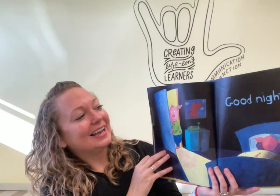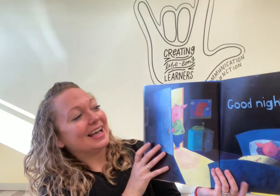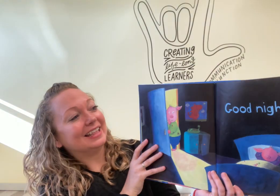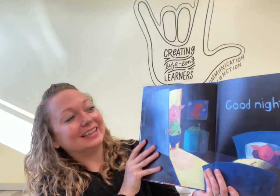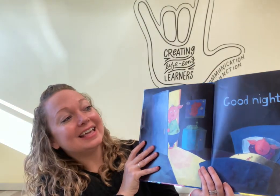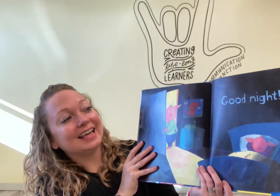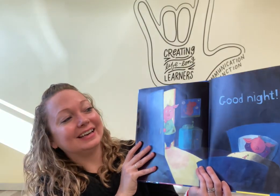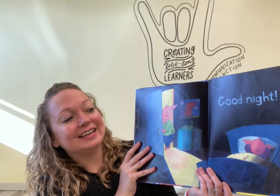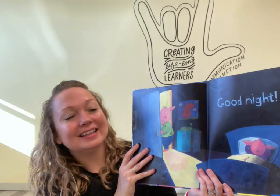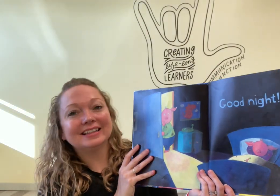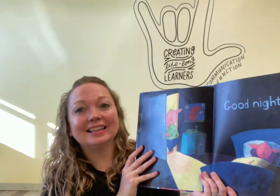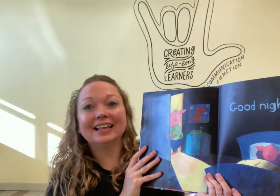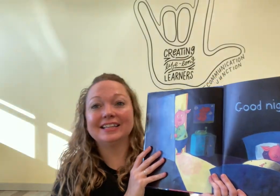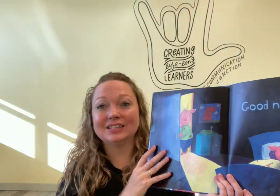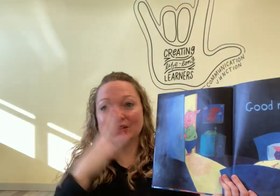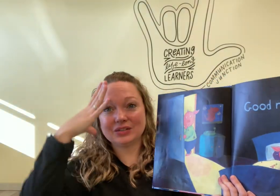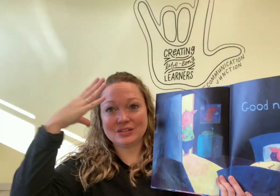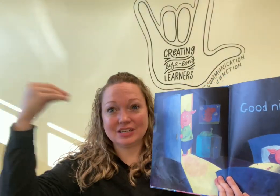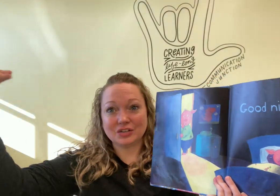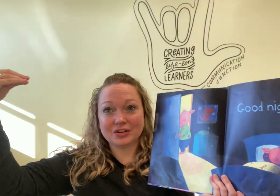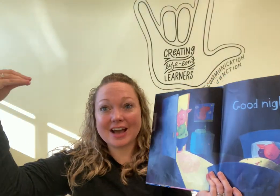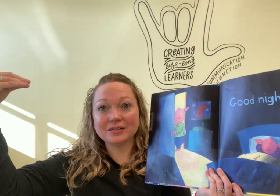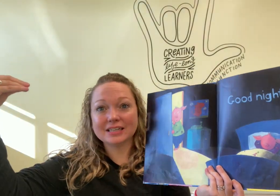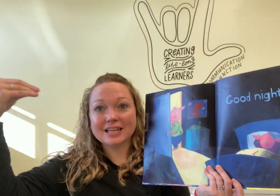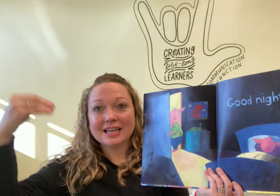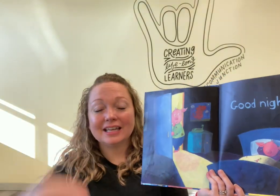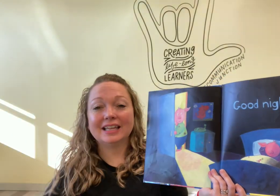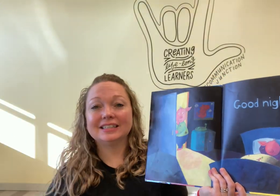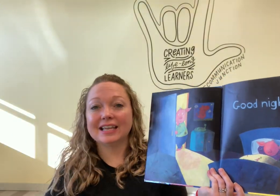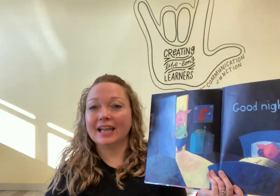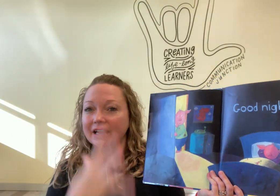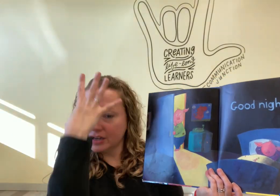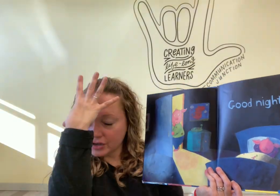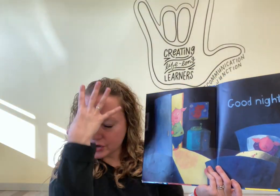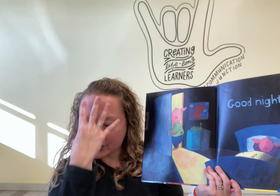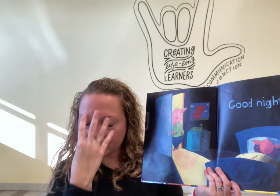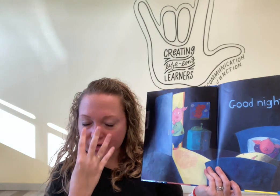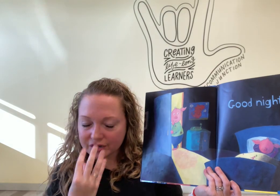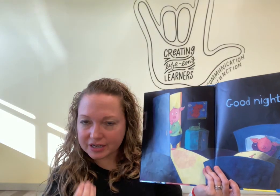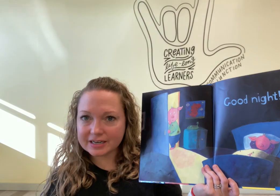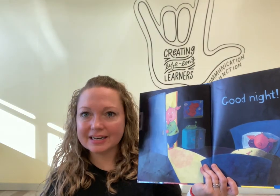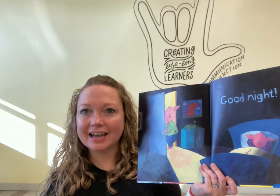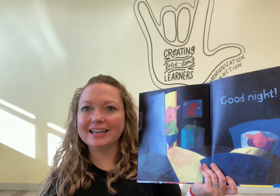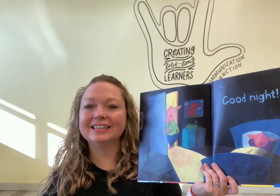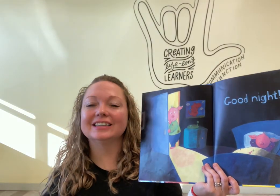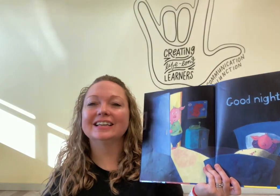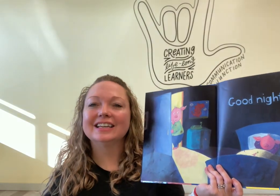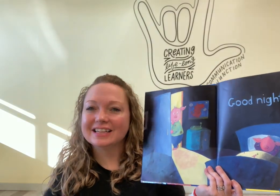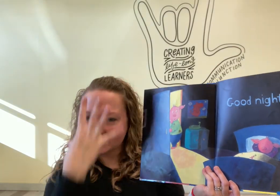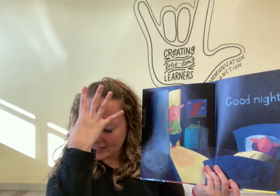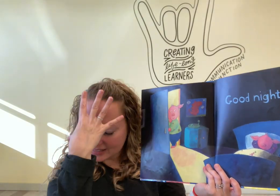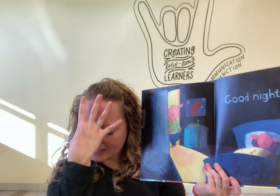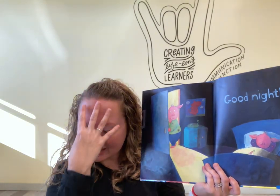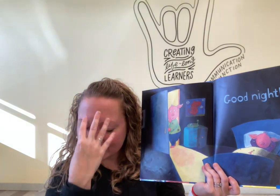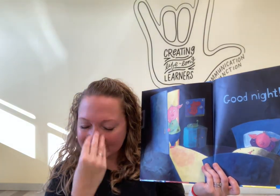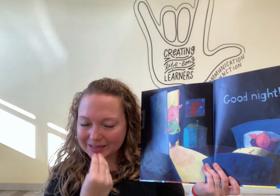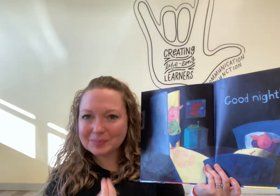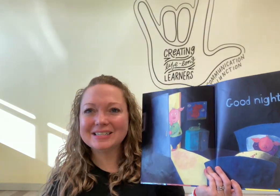And then the lights get turned out and they say, good night, sleep